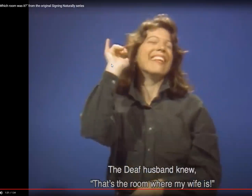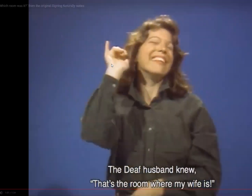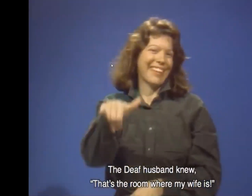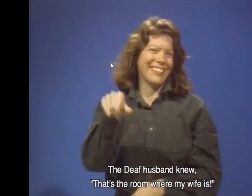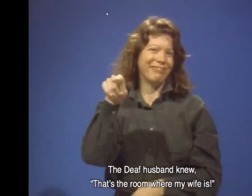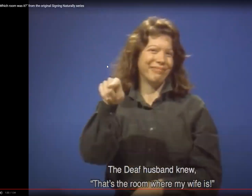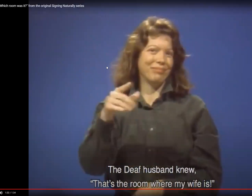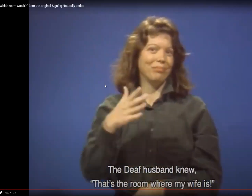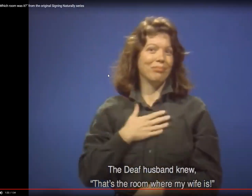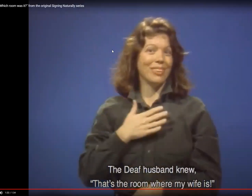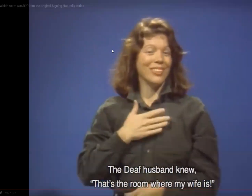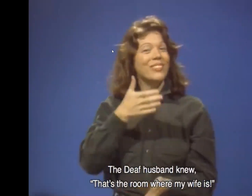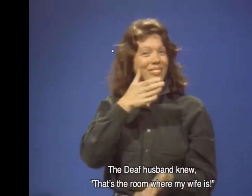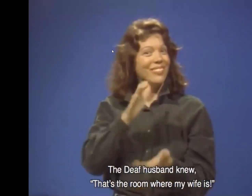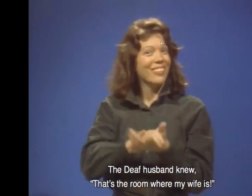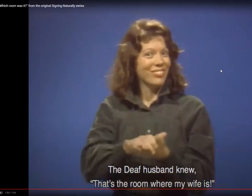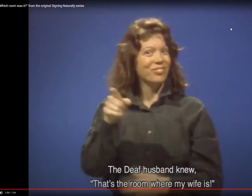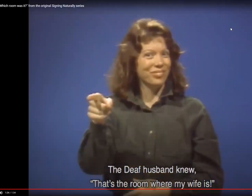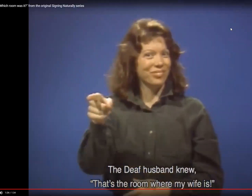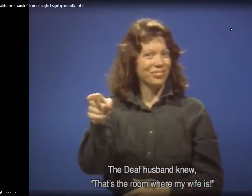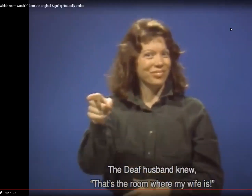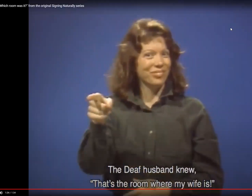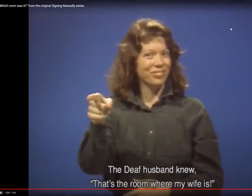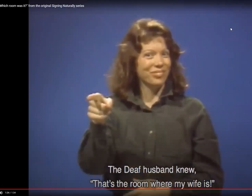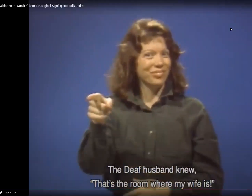The husband knew that is my wife.